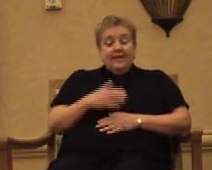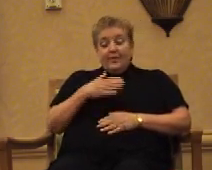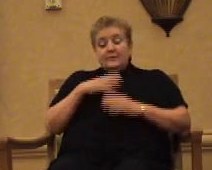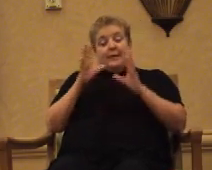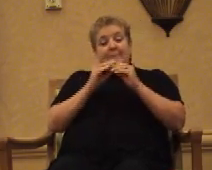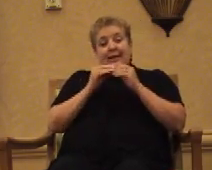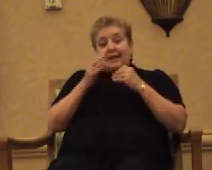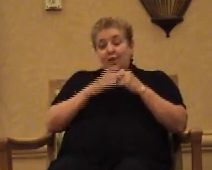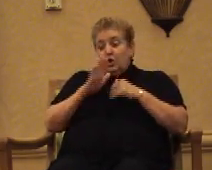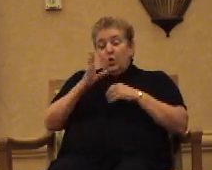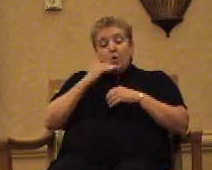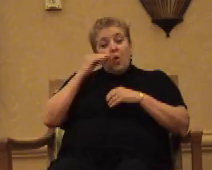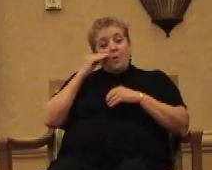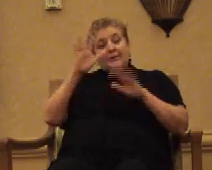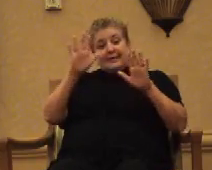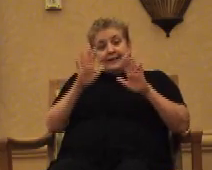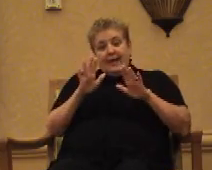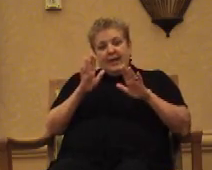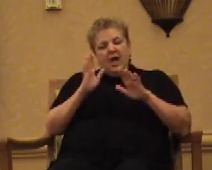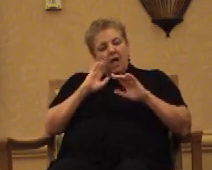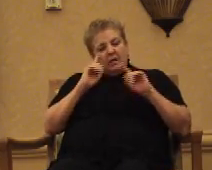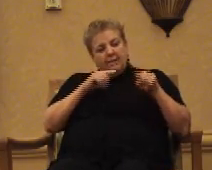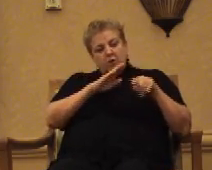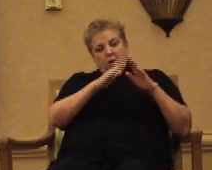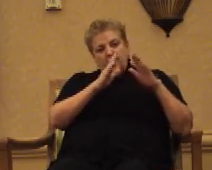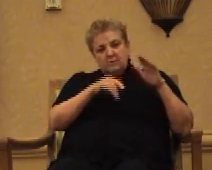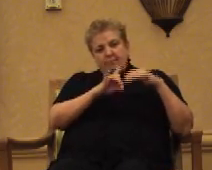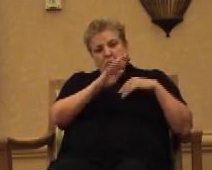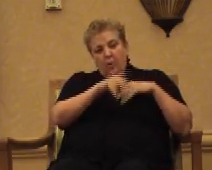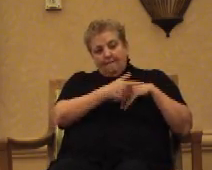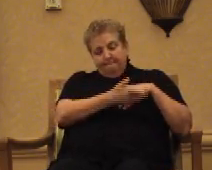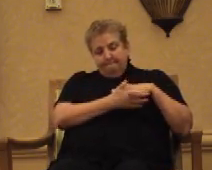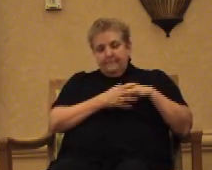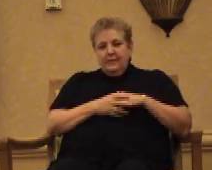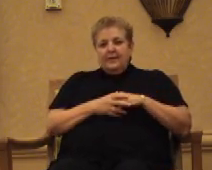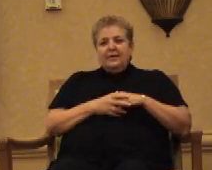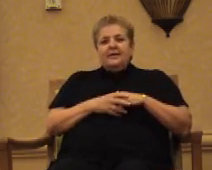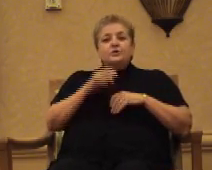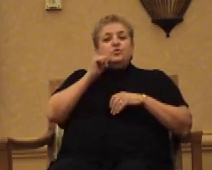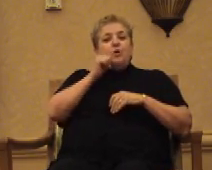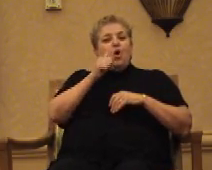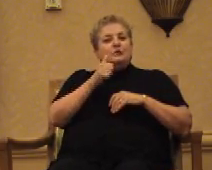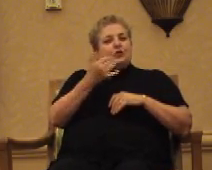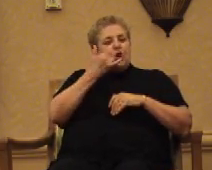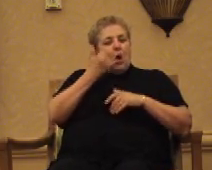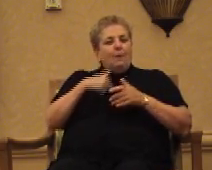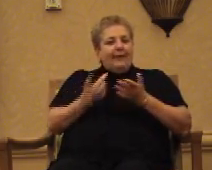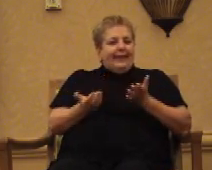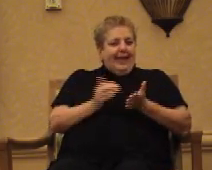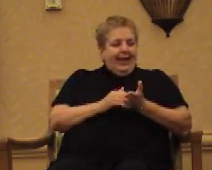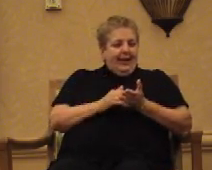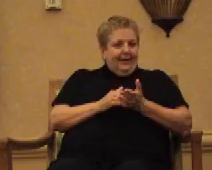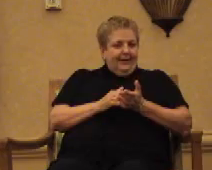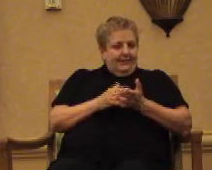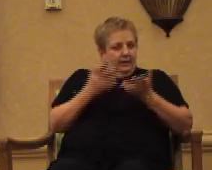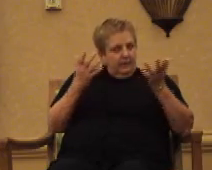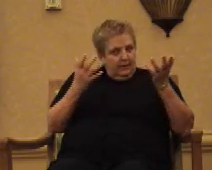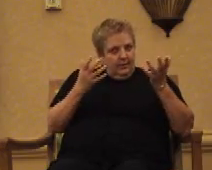Sunday, and I'll come over and get you if you want. And I said, okay. And she called me the next day to remind me, just in case I unsurrendered myself, and